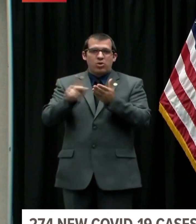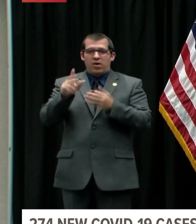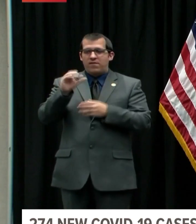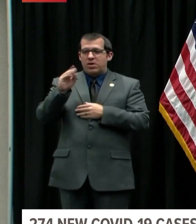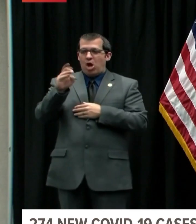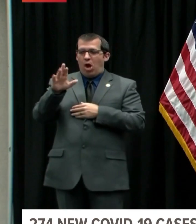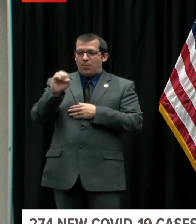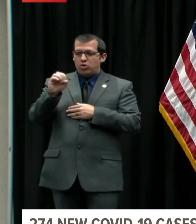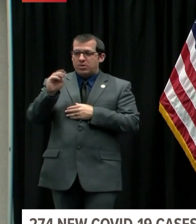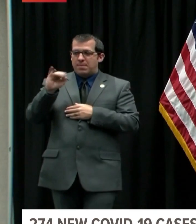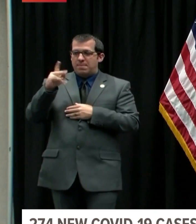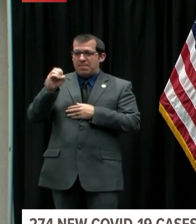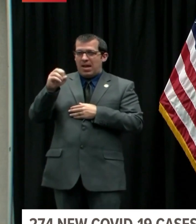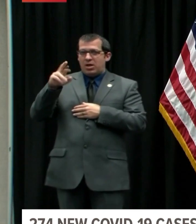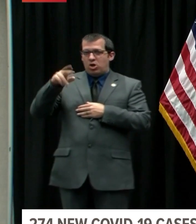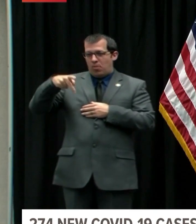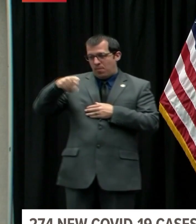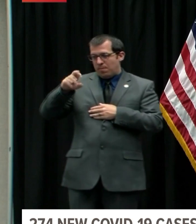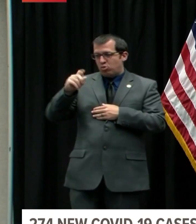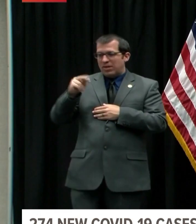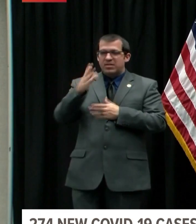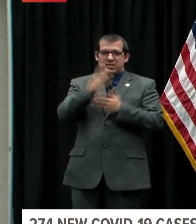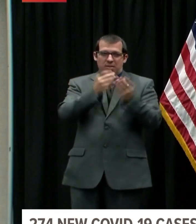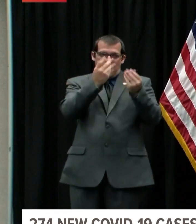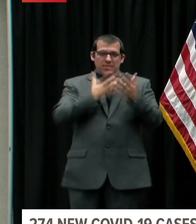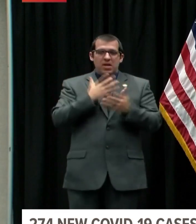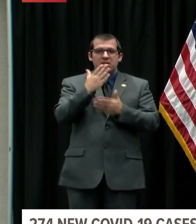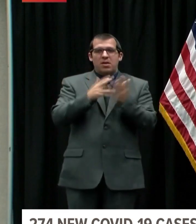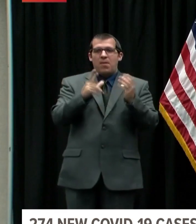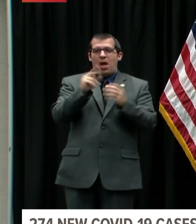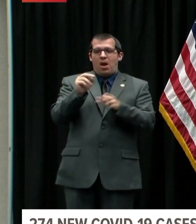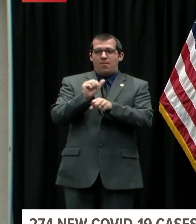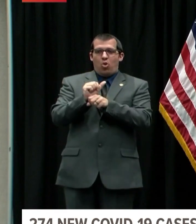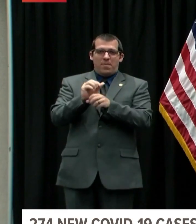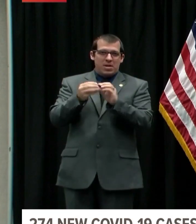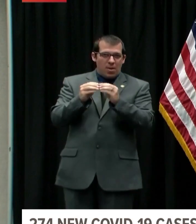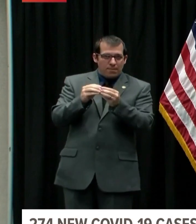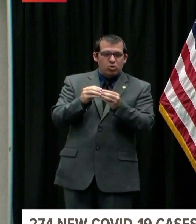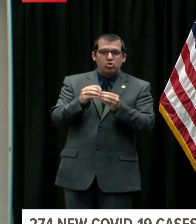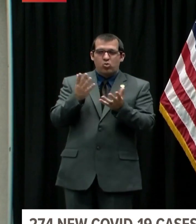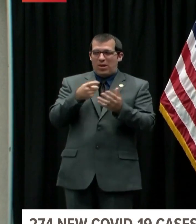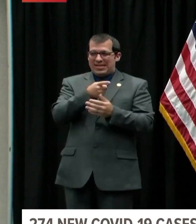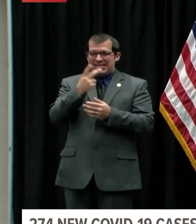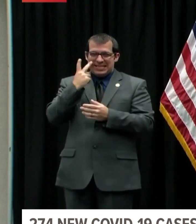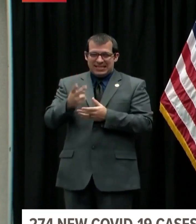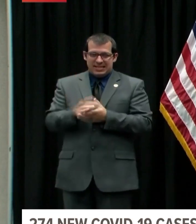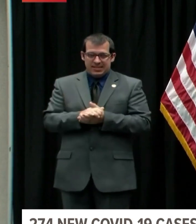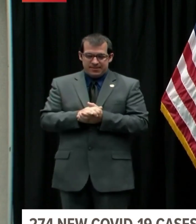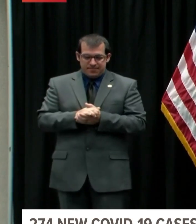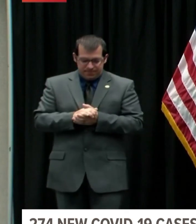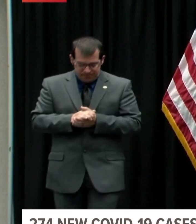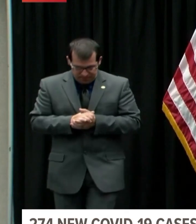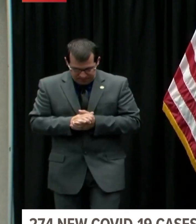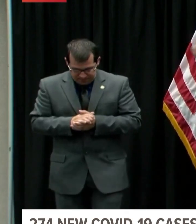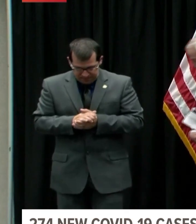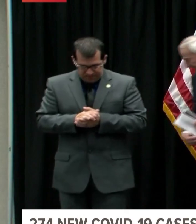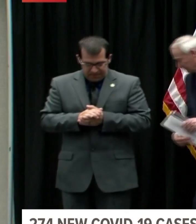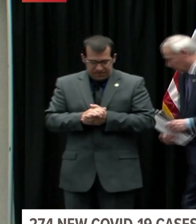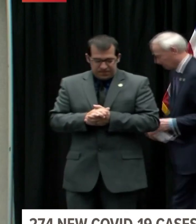to give him to give us an update on some of the unemployment numbers and that he sees.